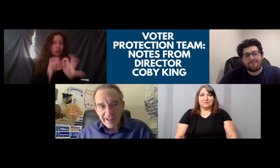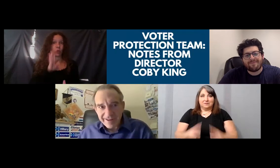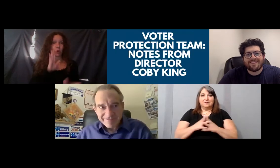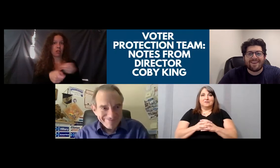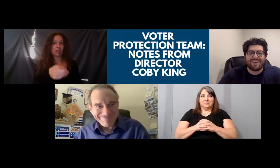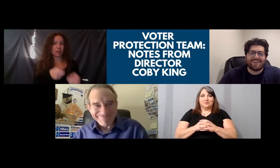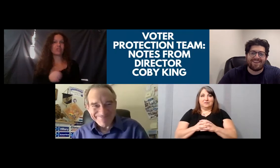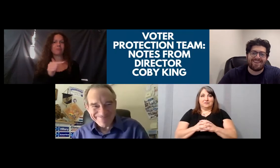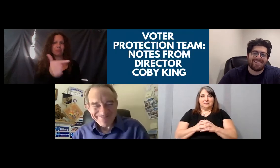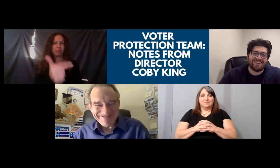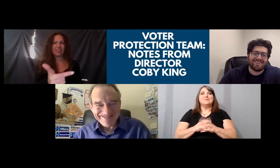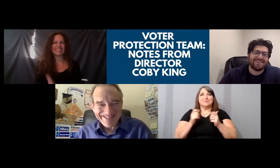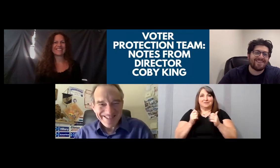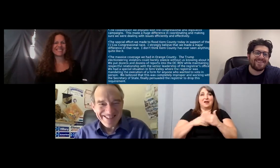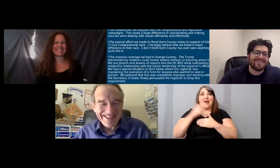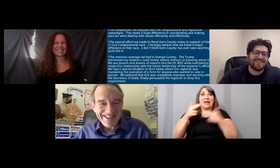Next slide. A